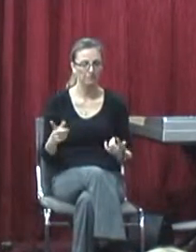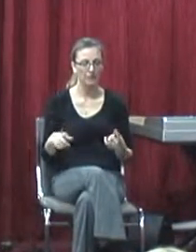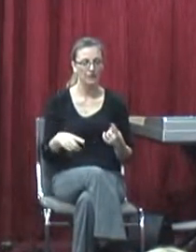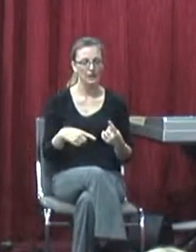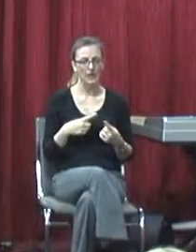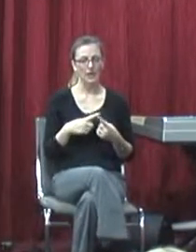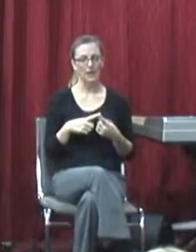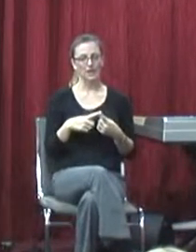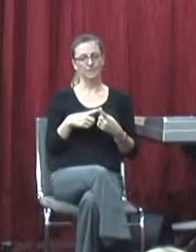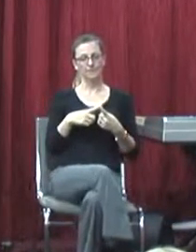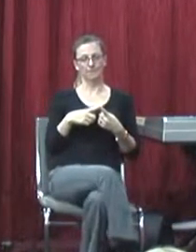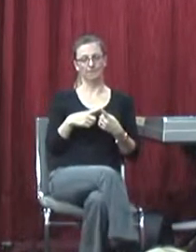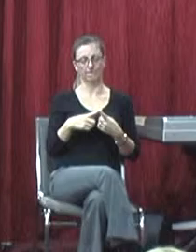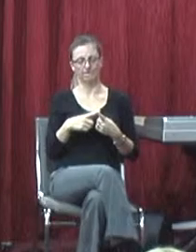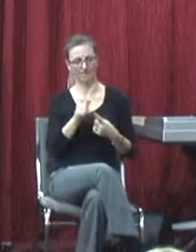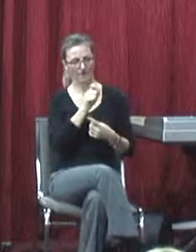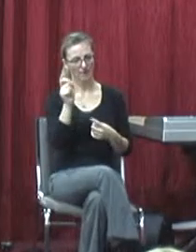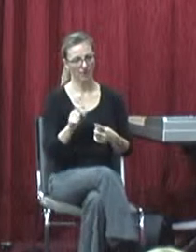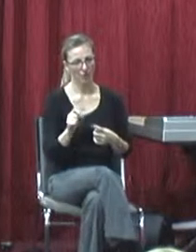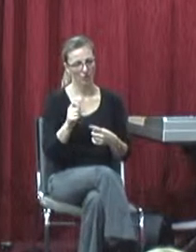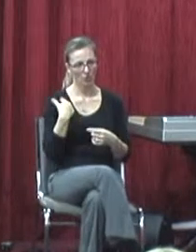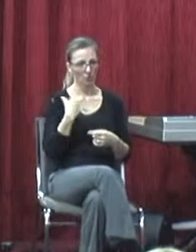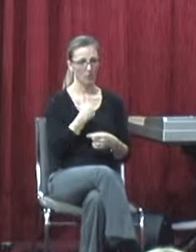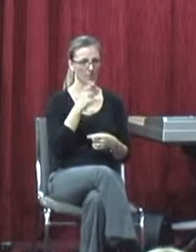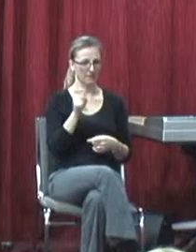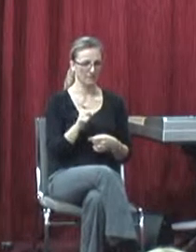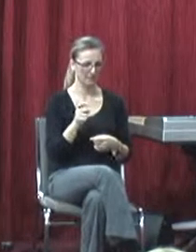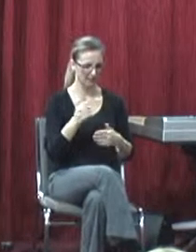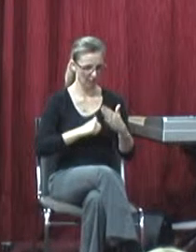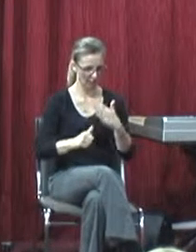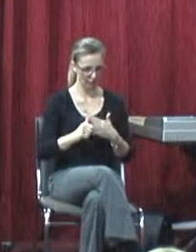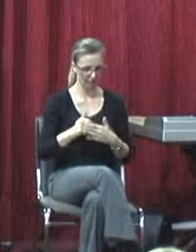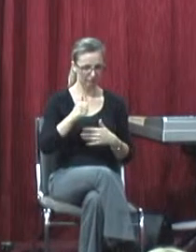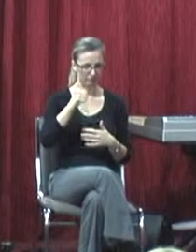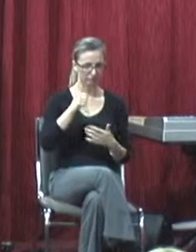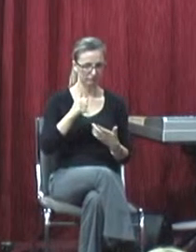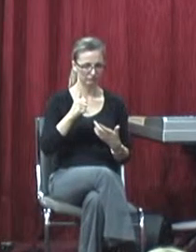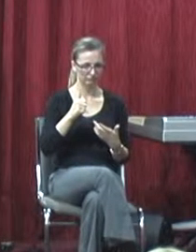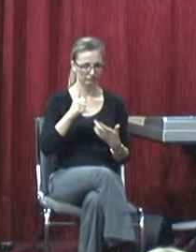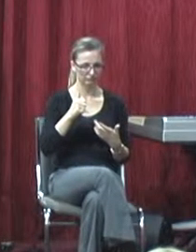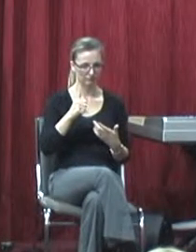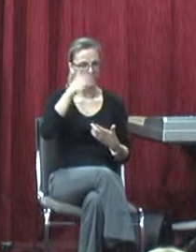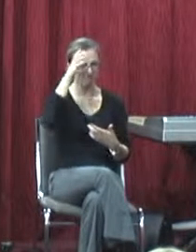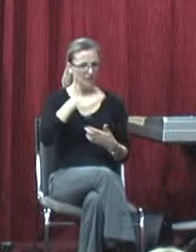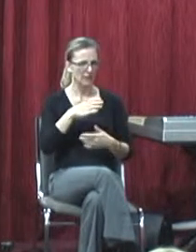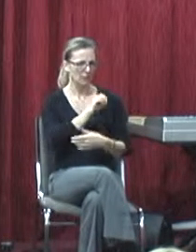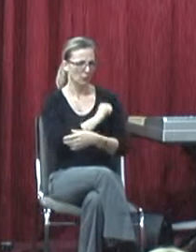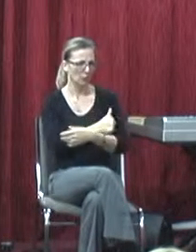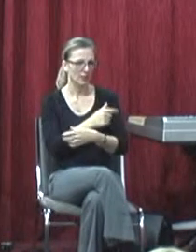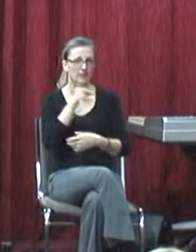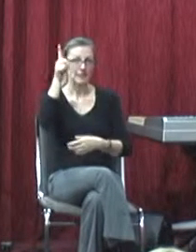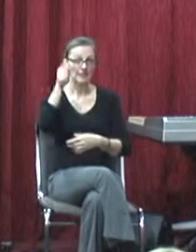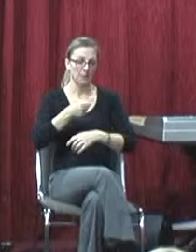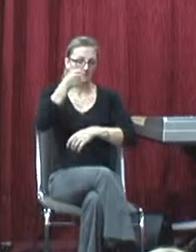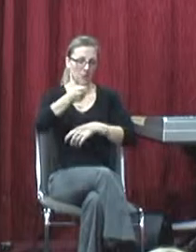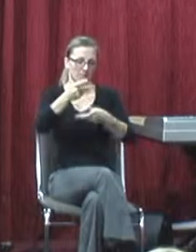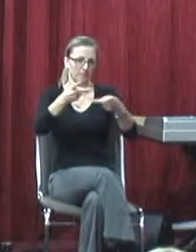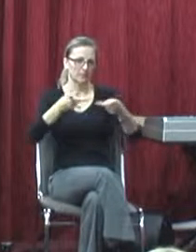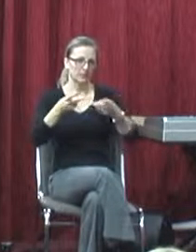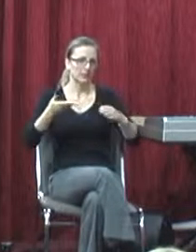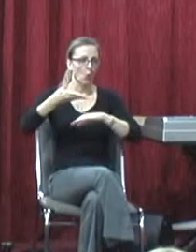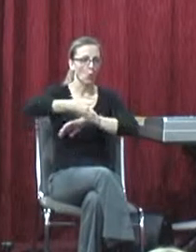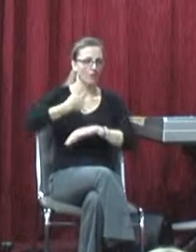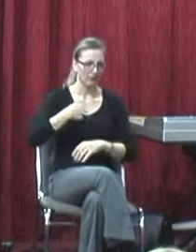the human authority that he has put in place. And here's the key, especially for those of you who like to pray or